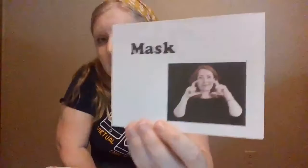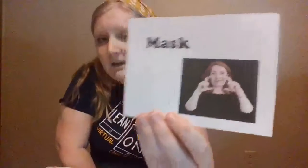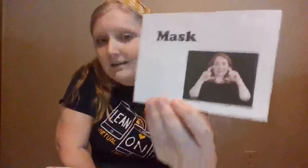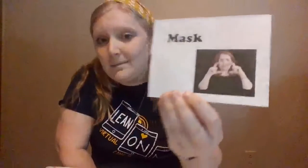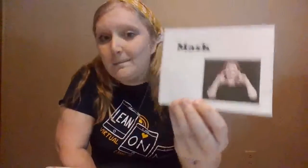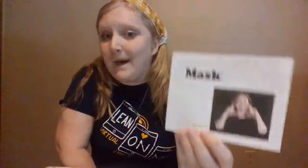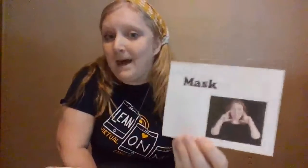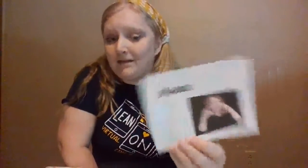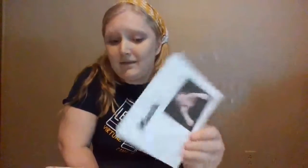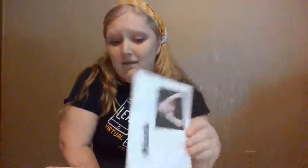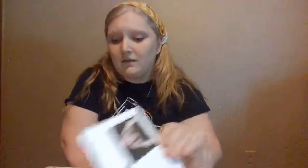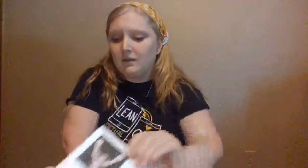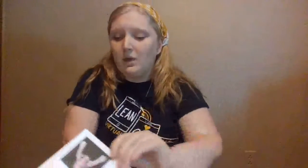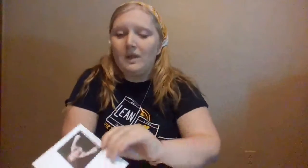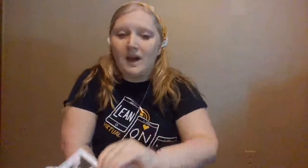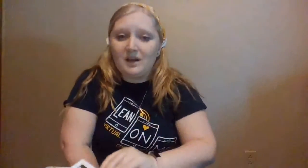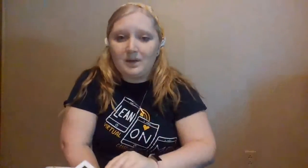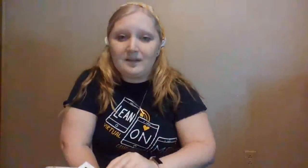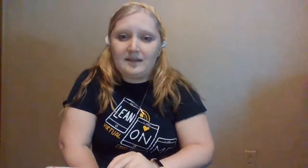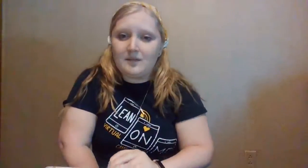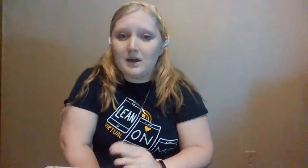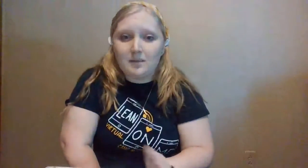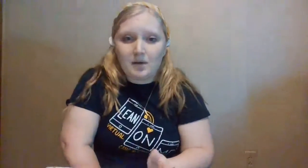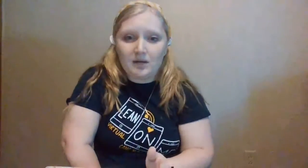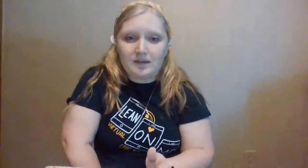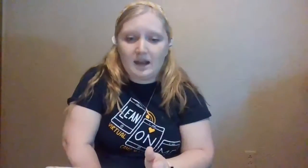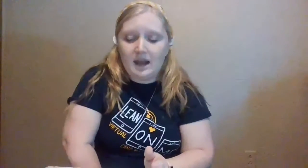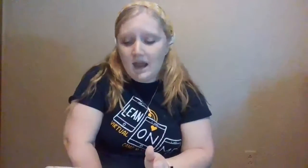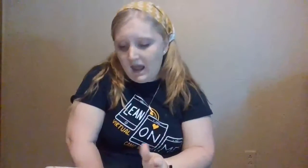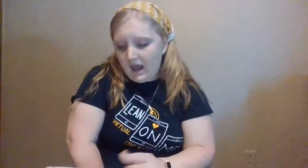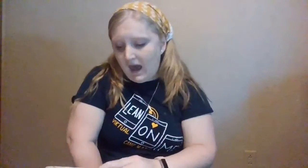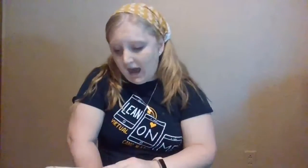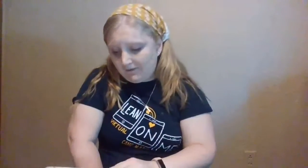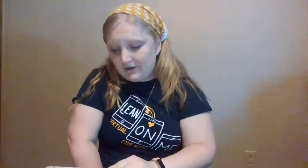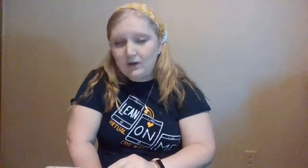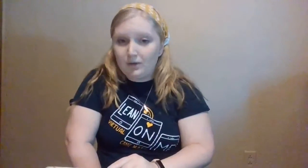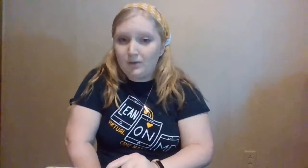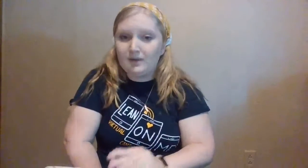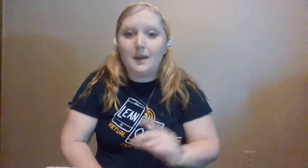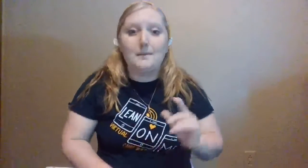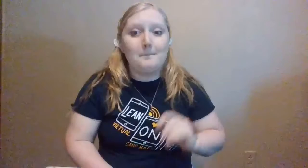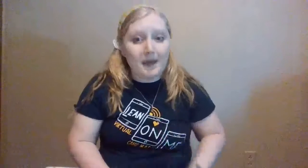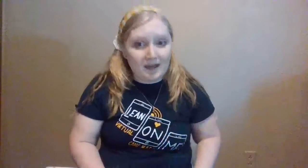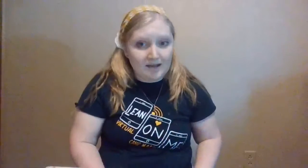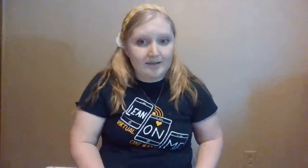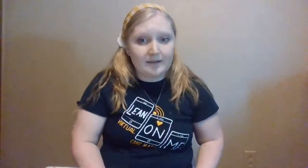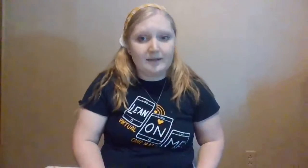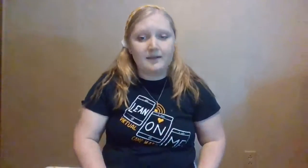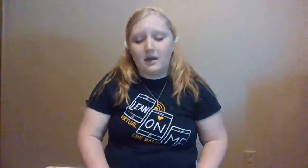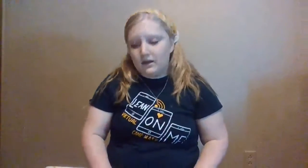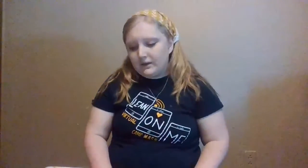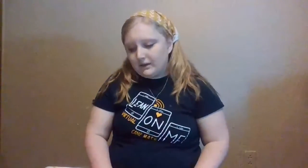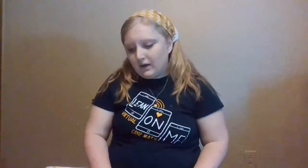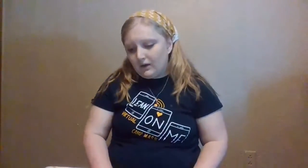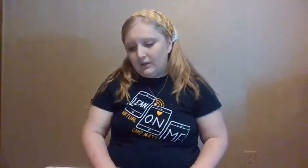sign is mask. So a lot of places, if they're in person, have to use masks. So